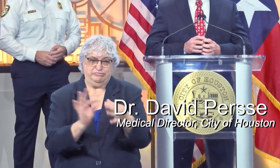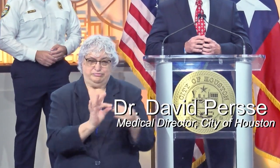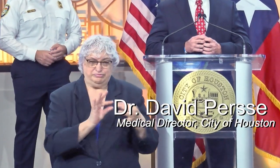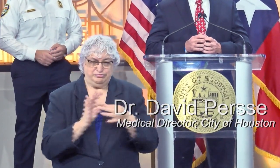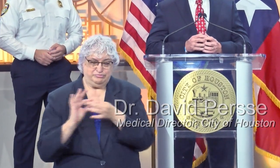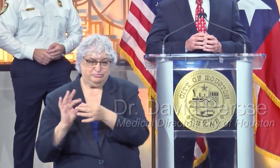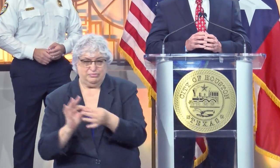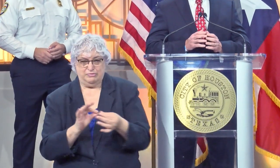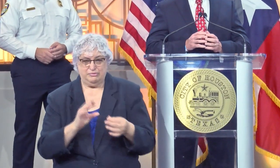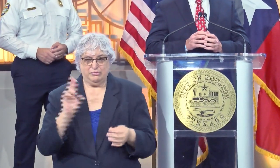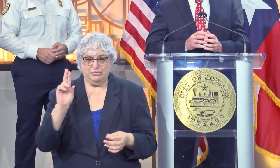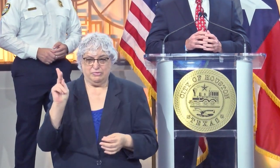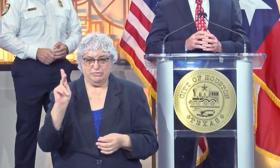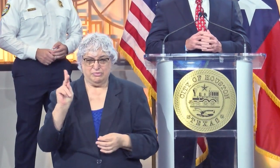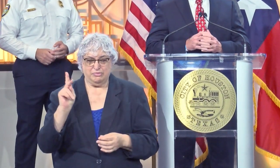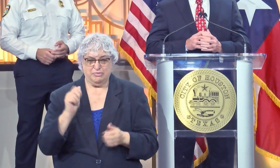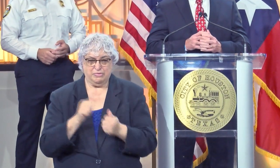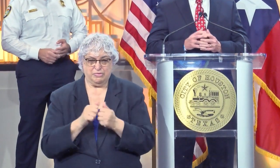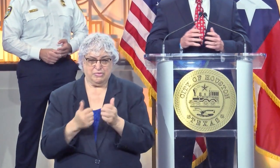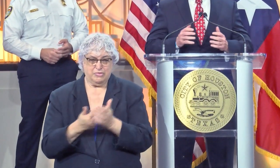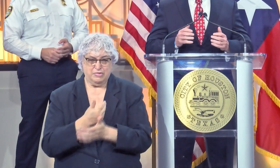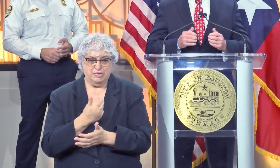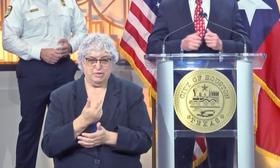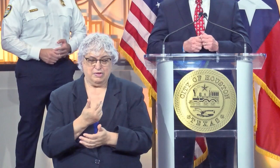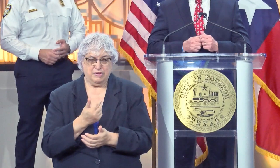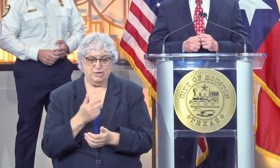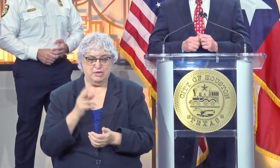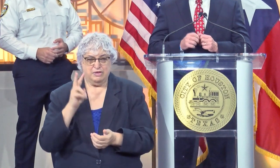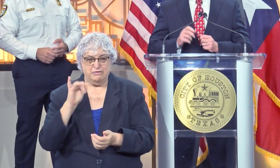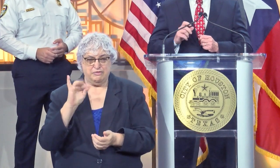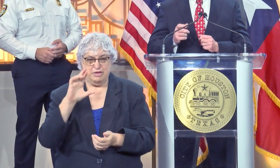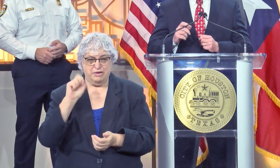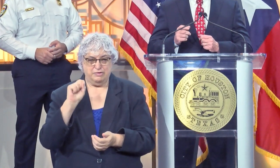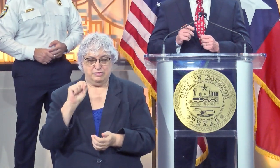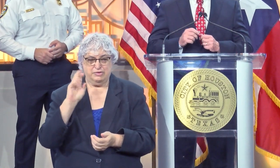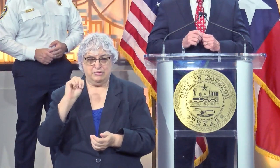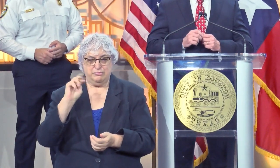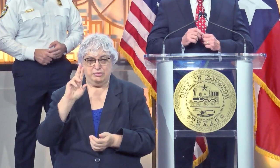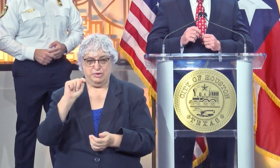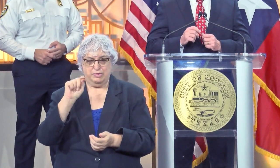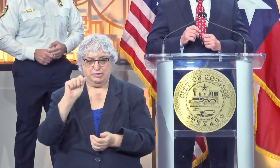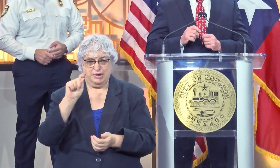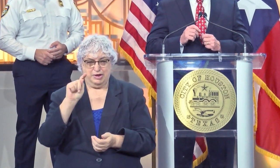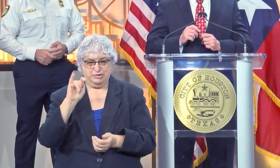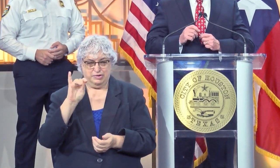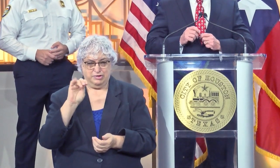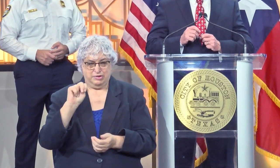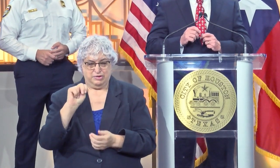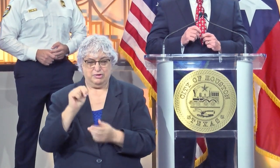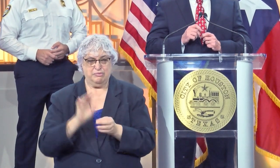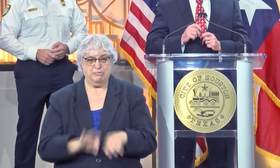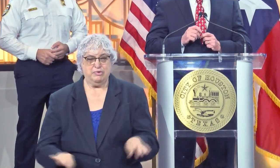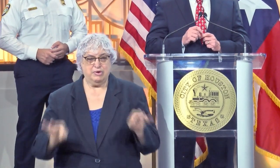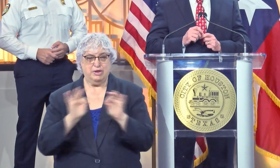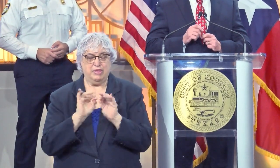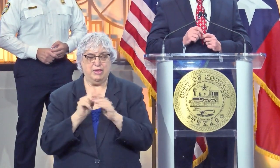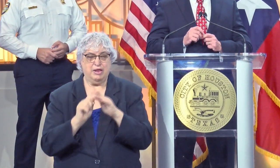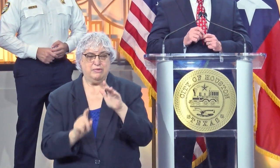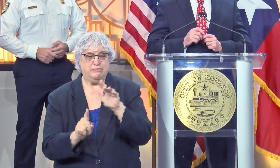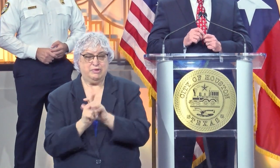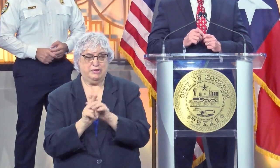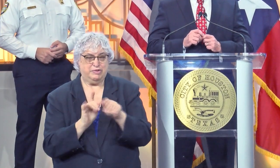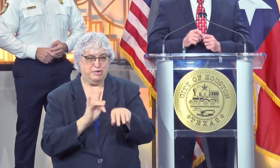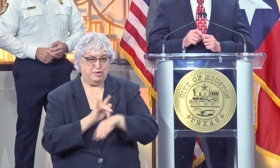about what's going on in the UK with a new variant of the COVID virus, of the mutation. And it's important that everyone understand it appears